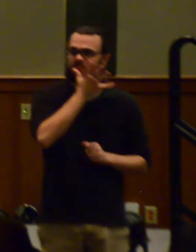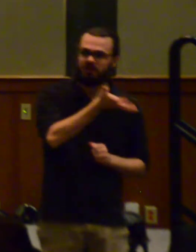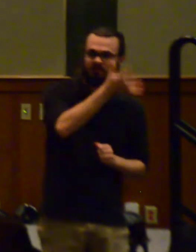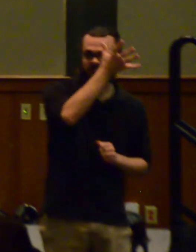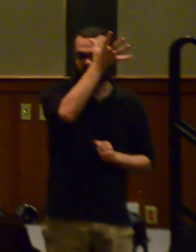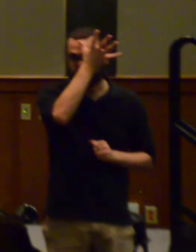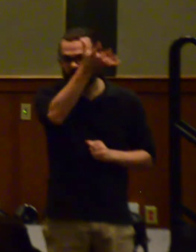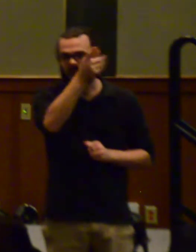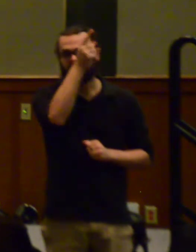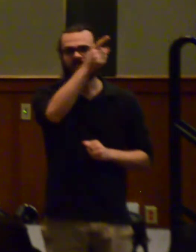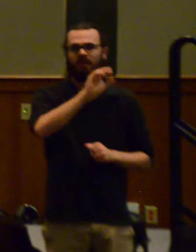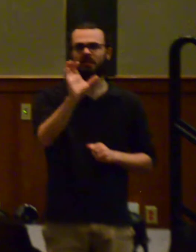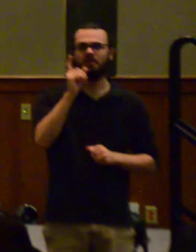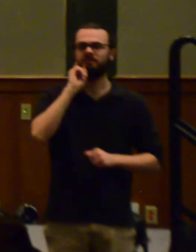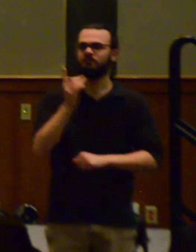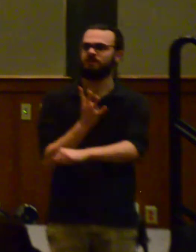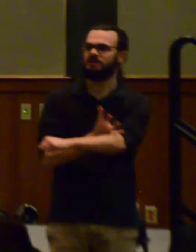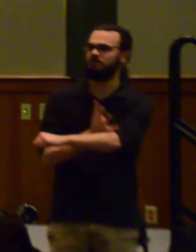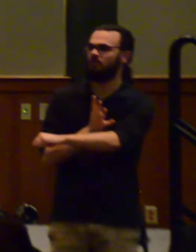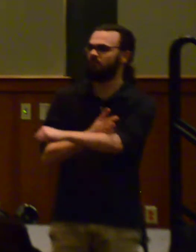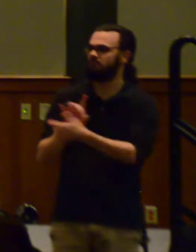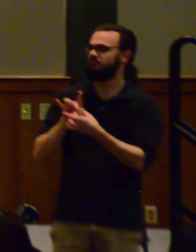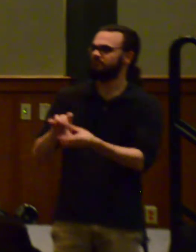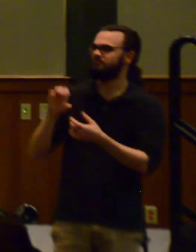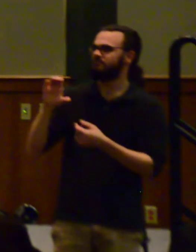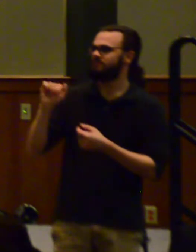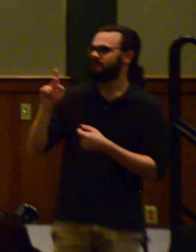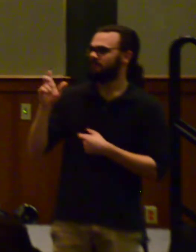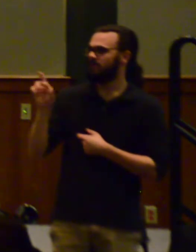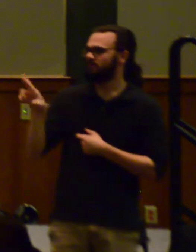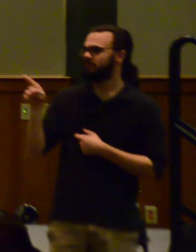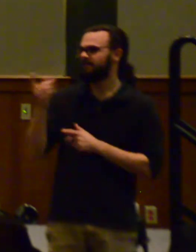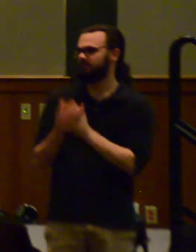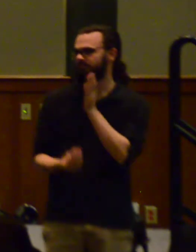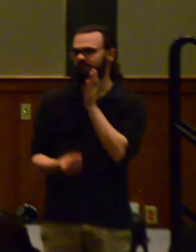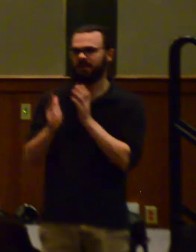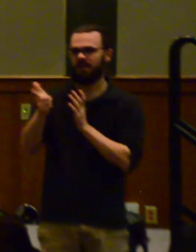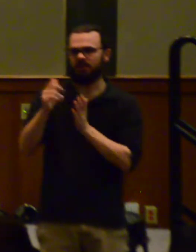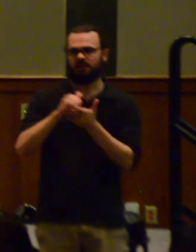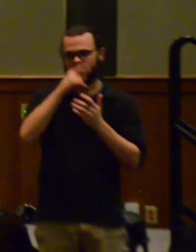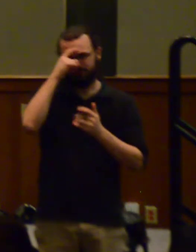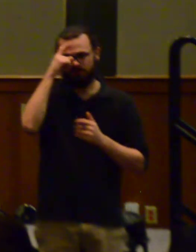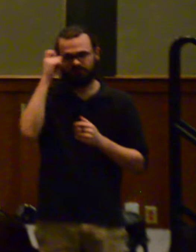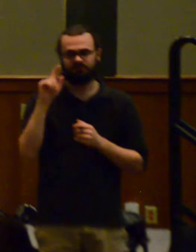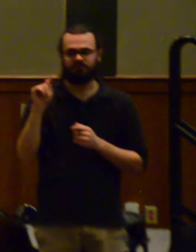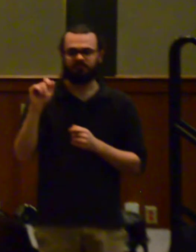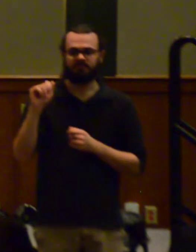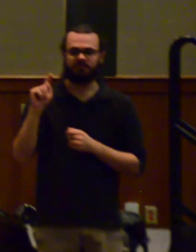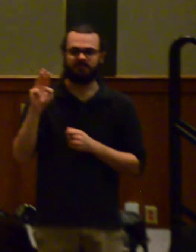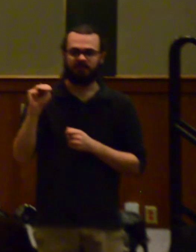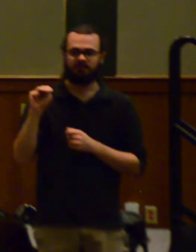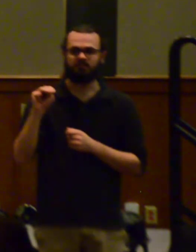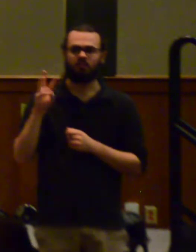getting chemo for his cancer. And he later died that summer. And Tatum was like a sister, but I